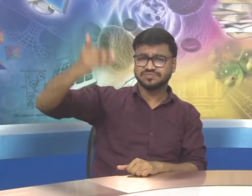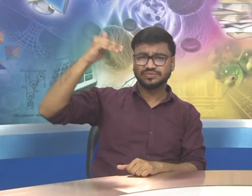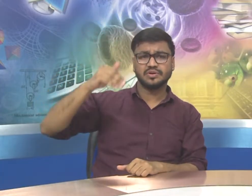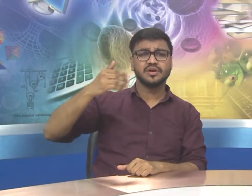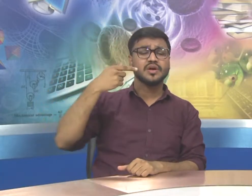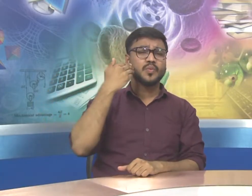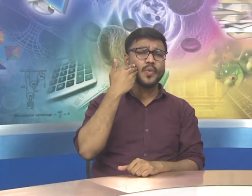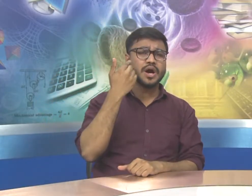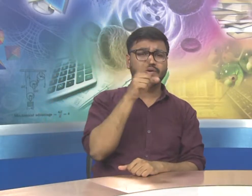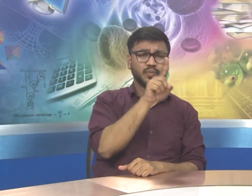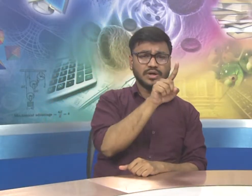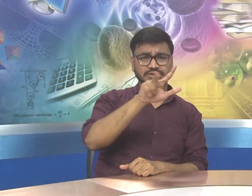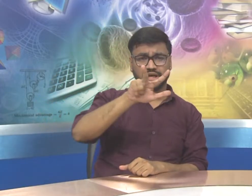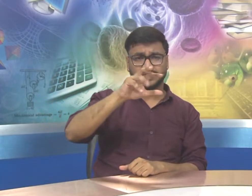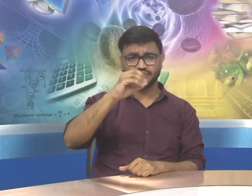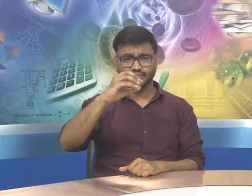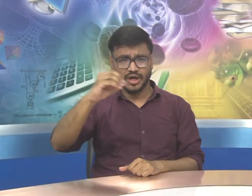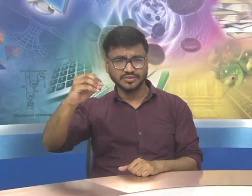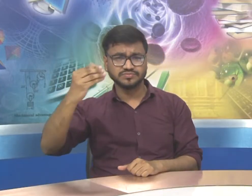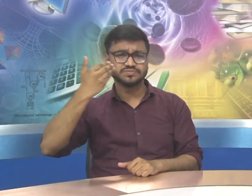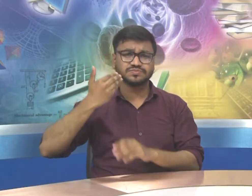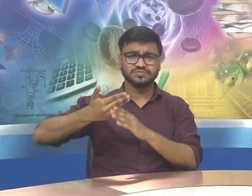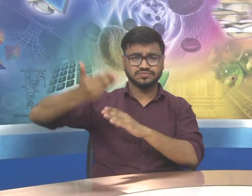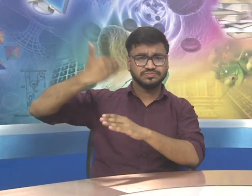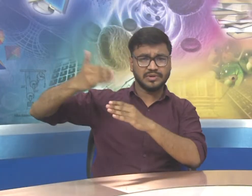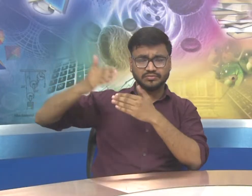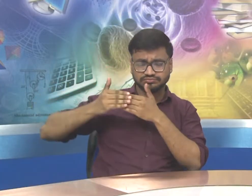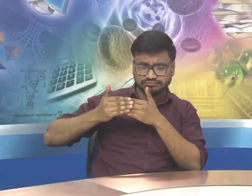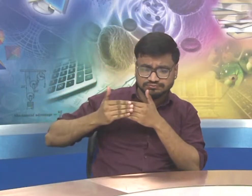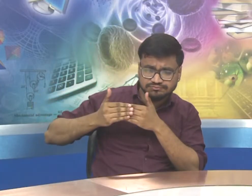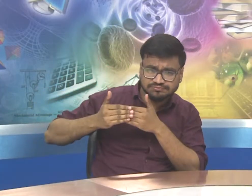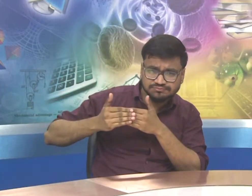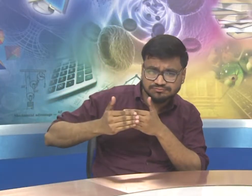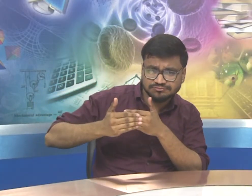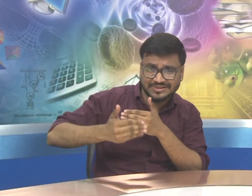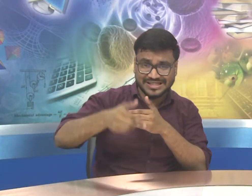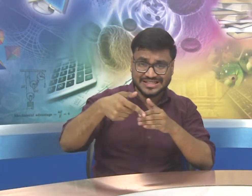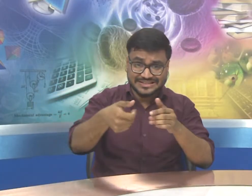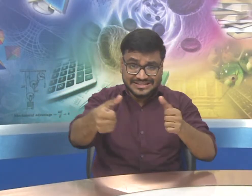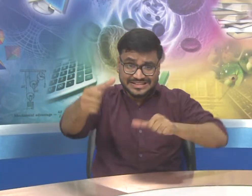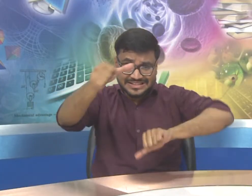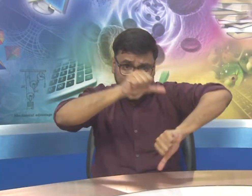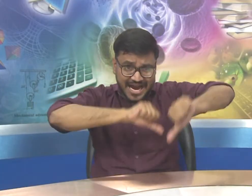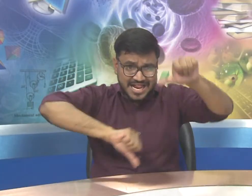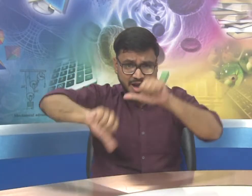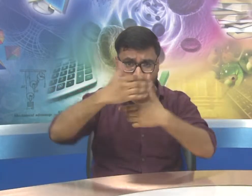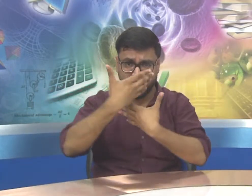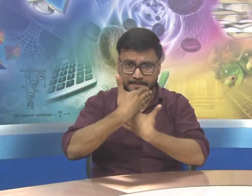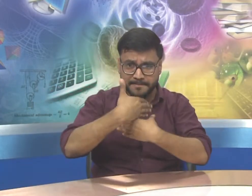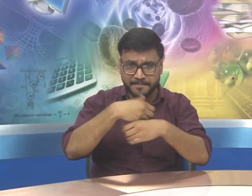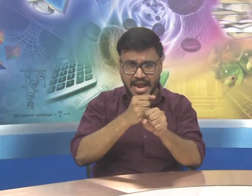After the 18th century, chemistry made great progress.